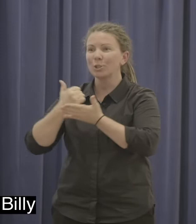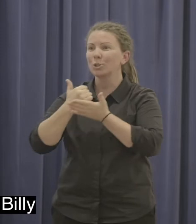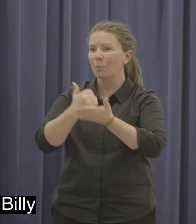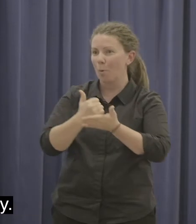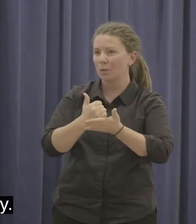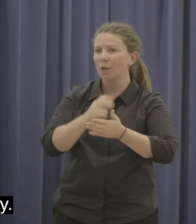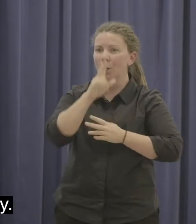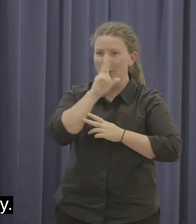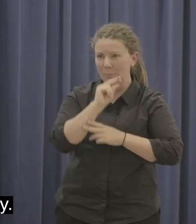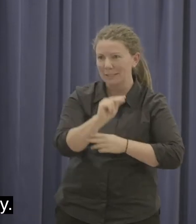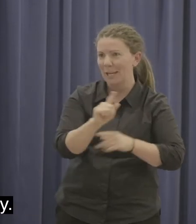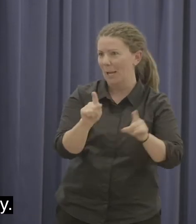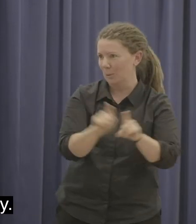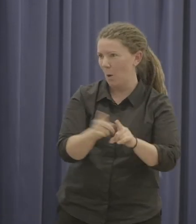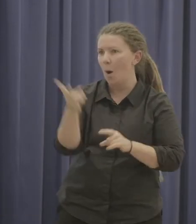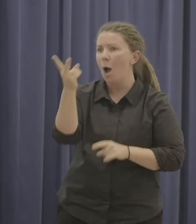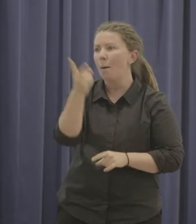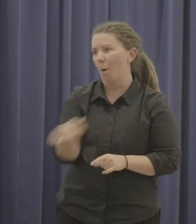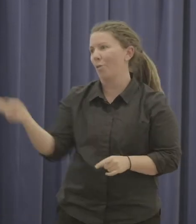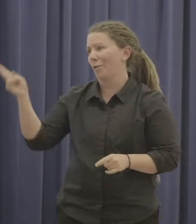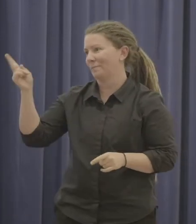support Billy through her speech therapy.